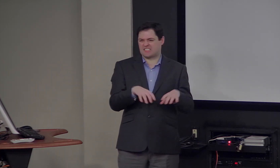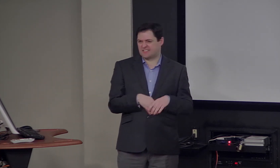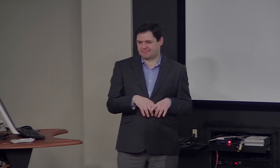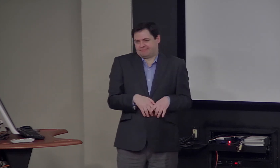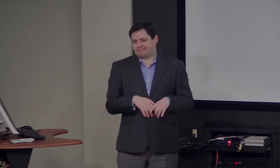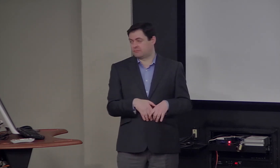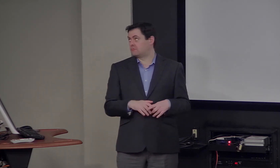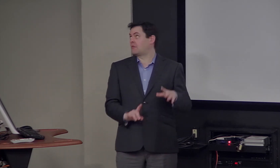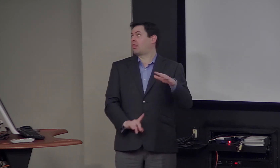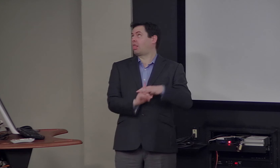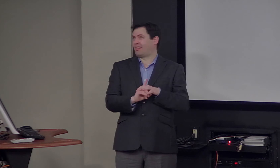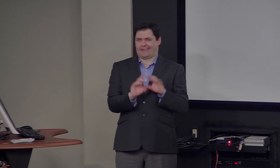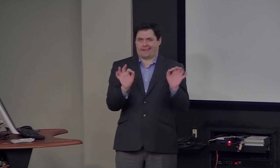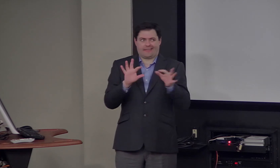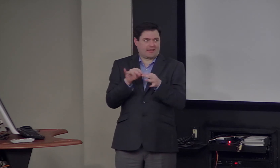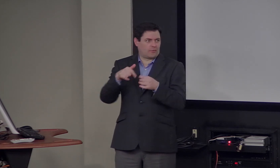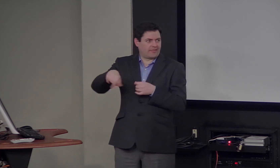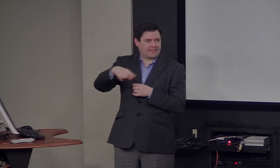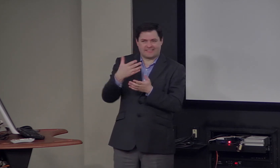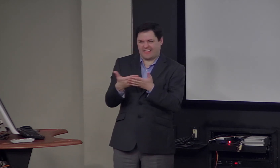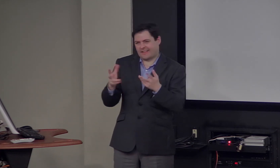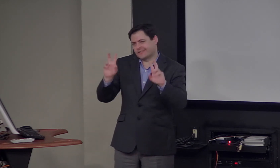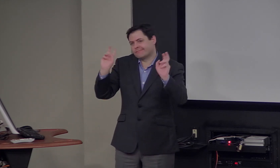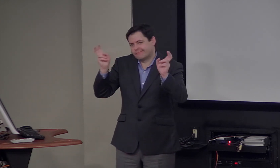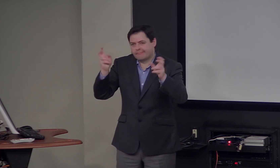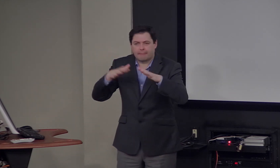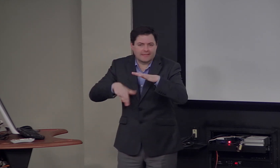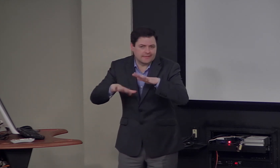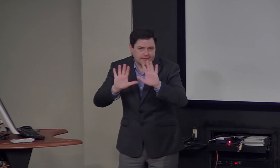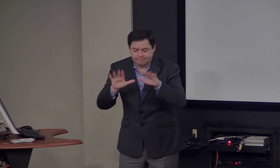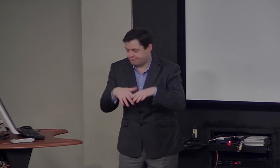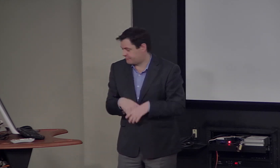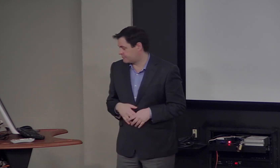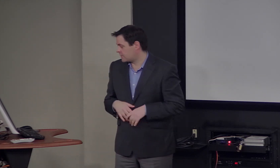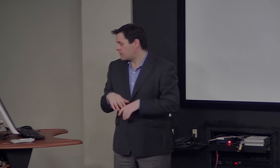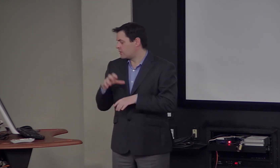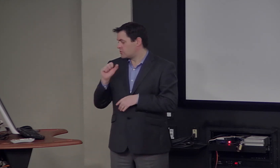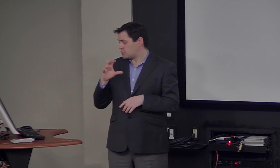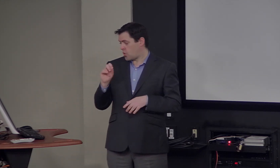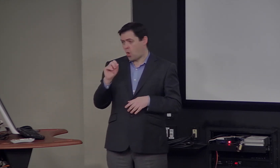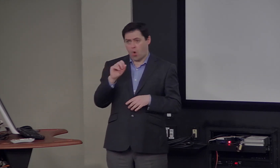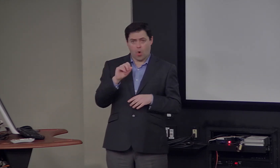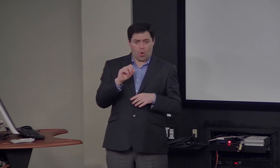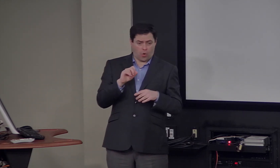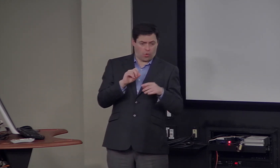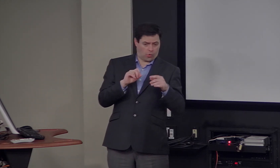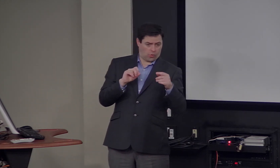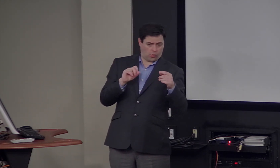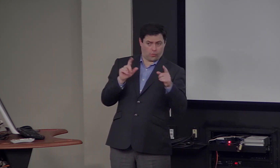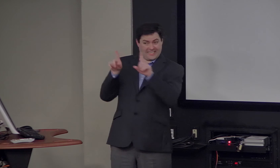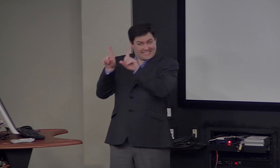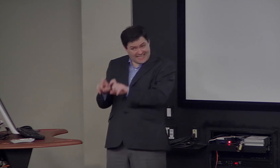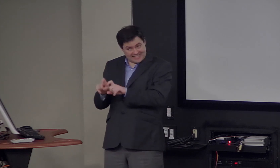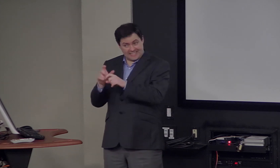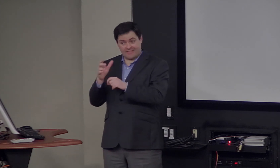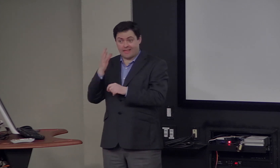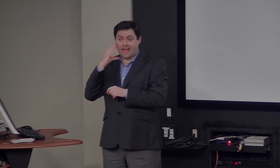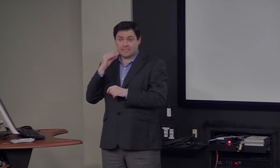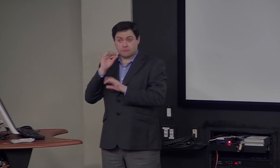would mean that that person doesn't have a very good chance of really being able to answer the respondent. On